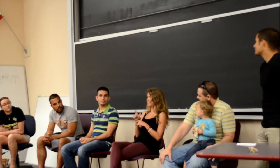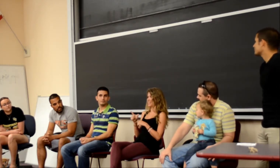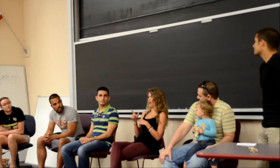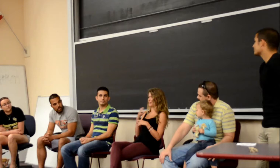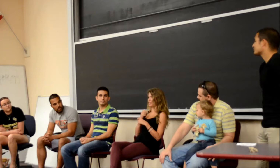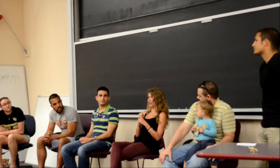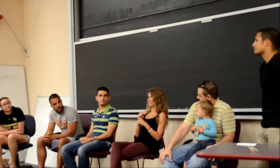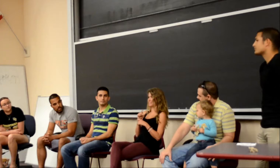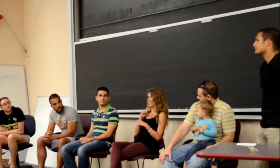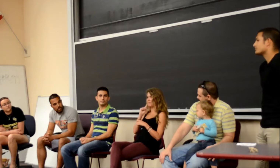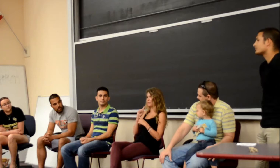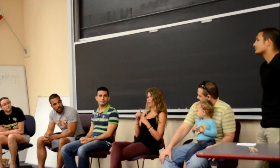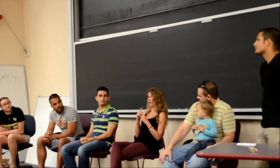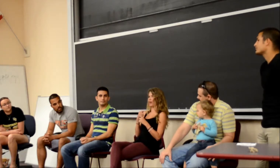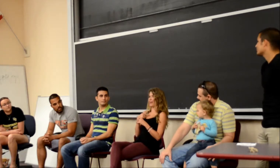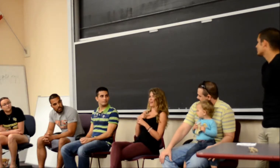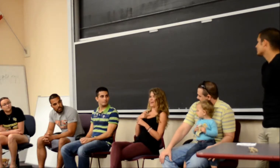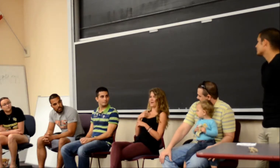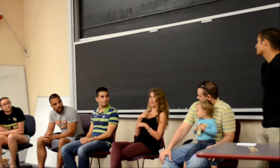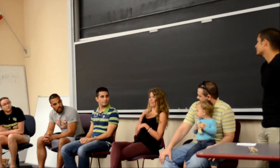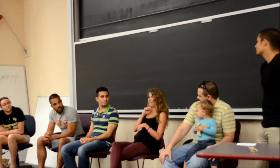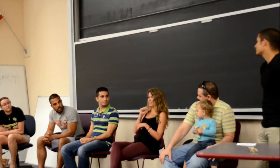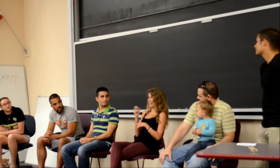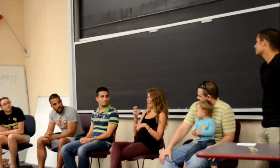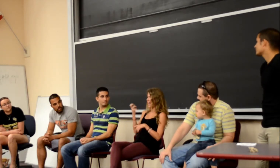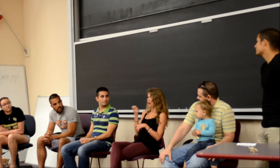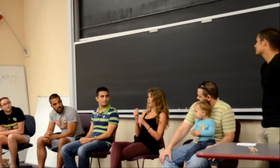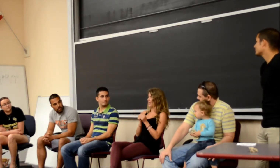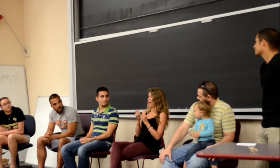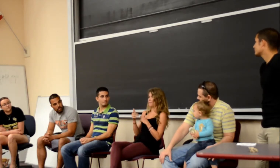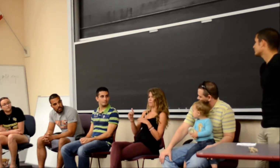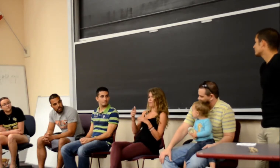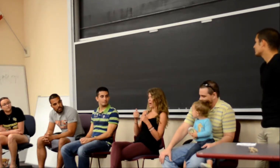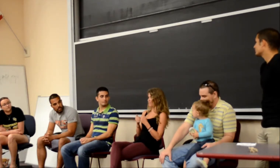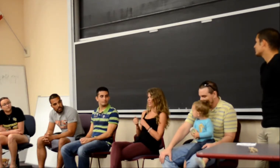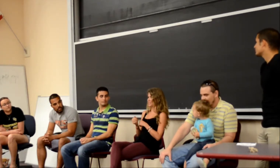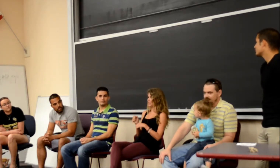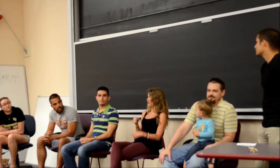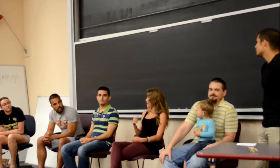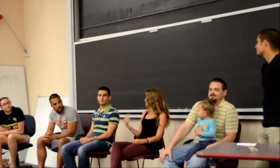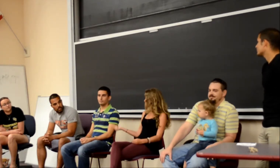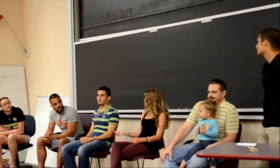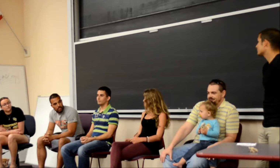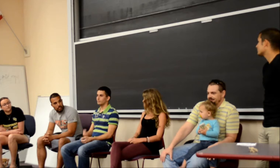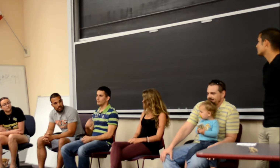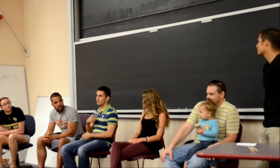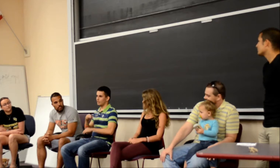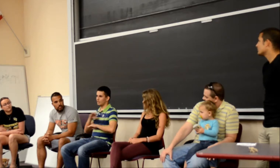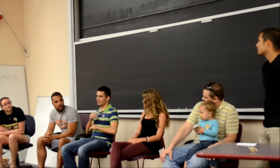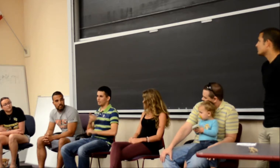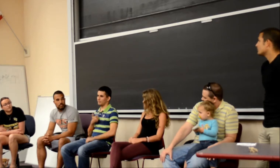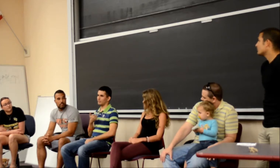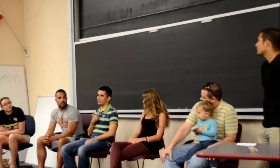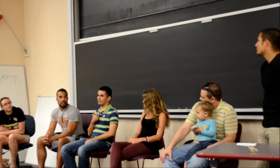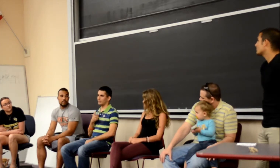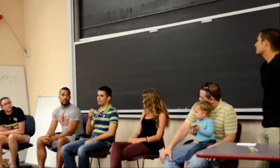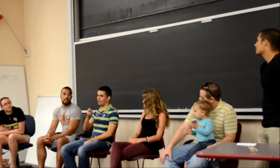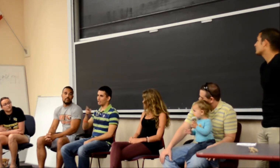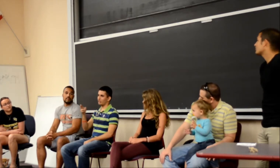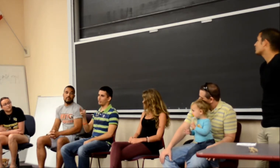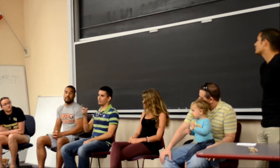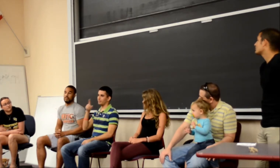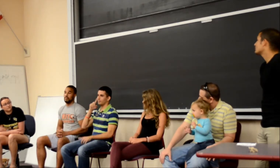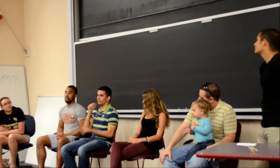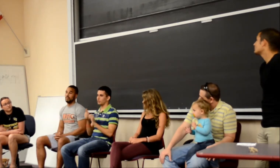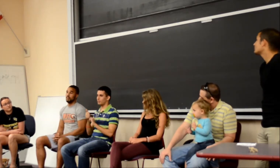cherish ASL, I cherish the deaf people. I love to like hang out with them, whatever. So yeah. I consider myself